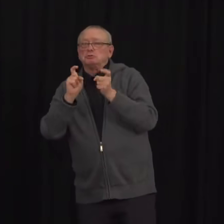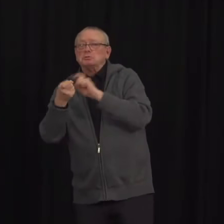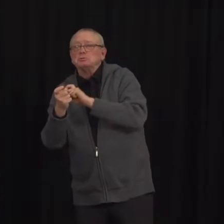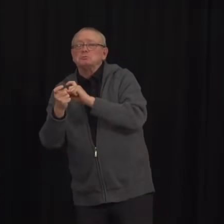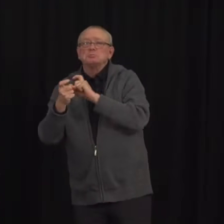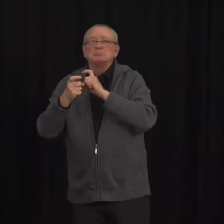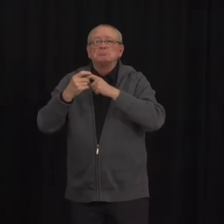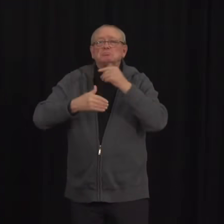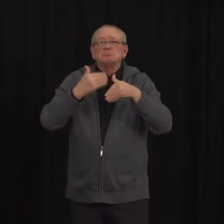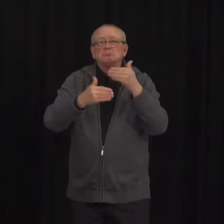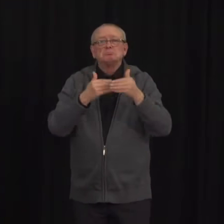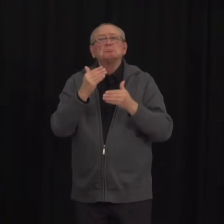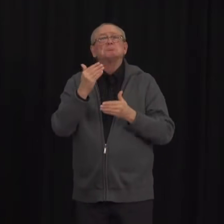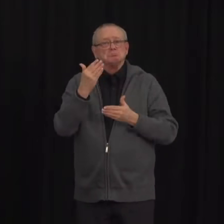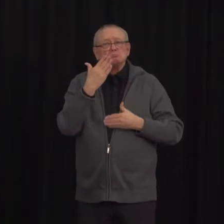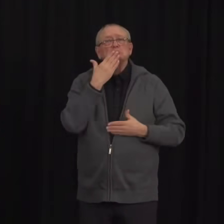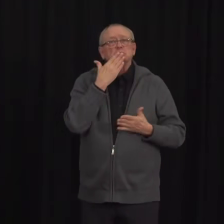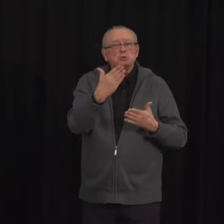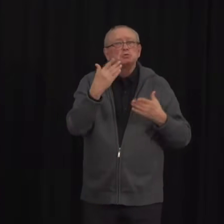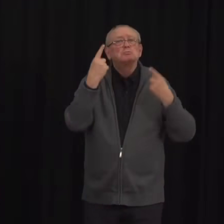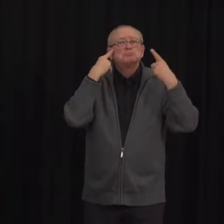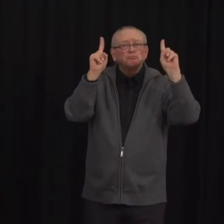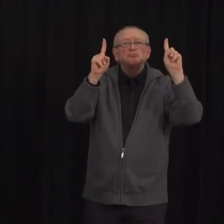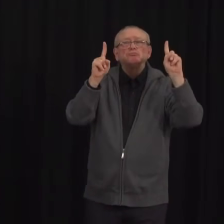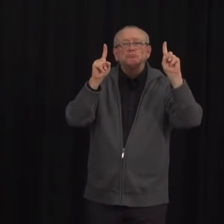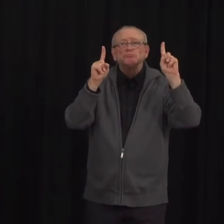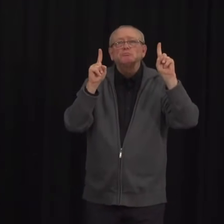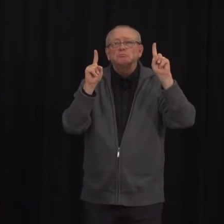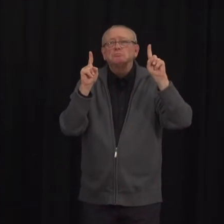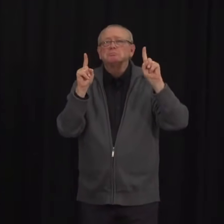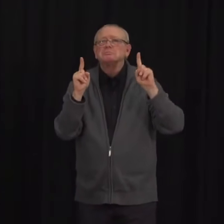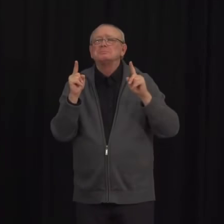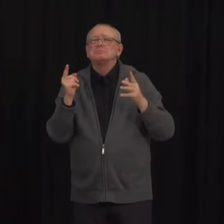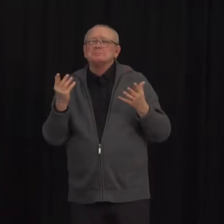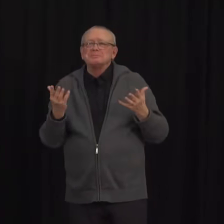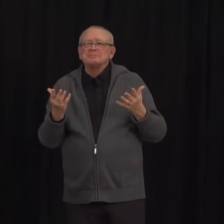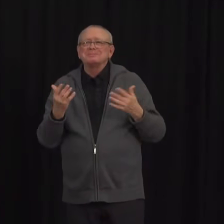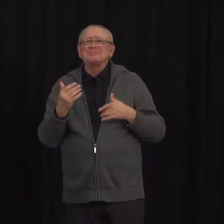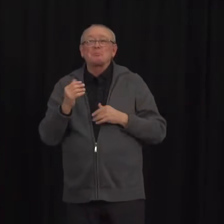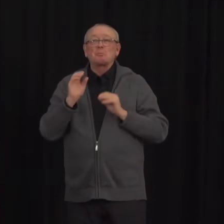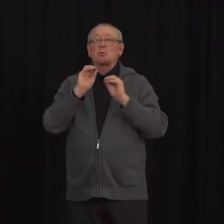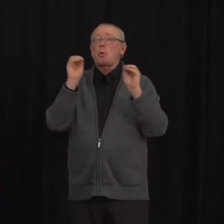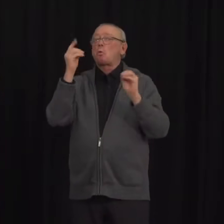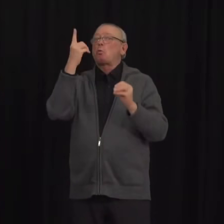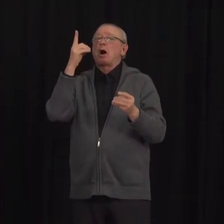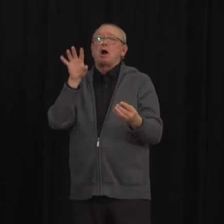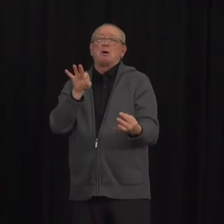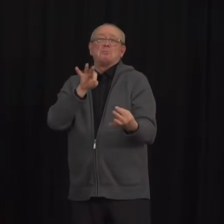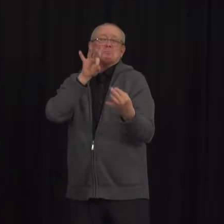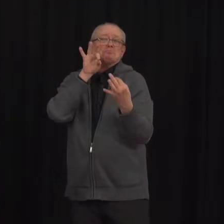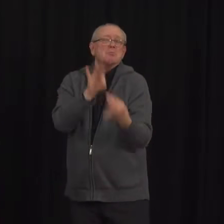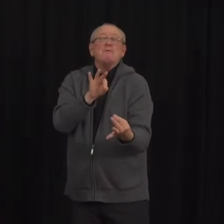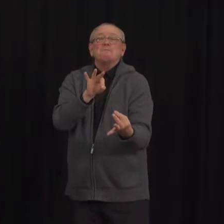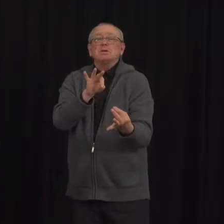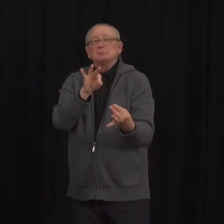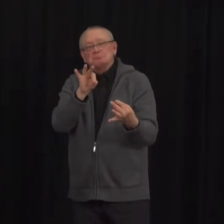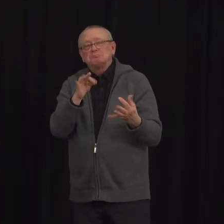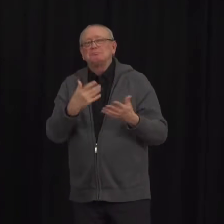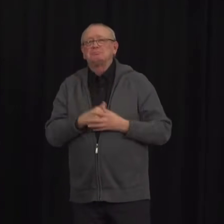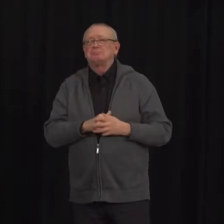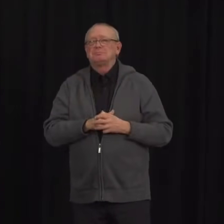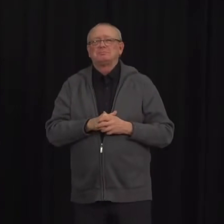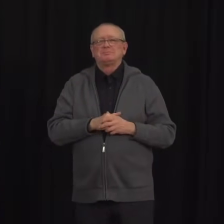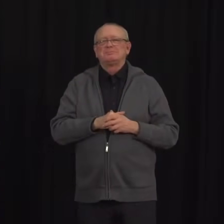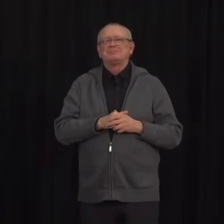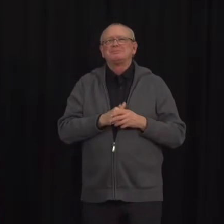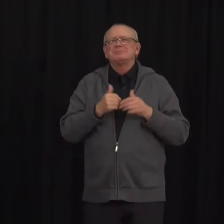with a good outcome. So ultimately, again, as I've said before, there's no one single way. So the combination of what those